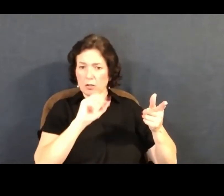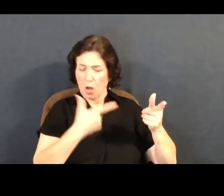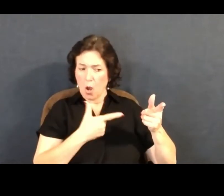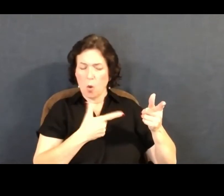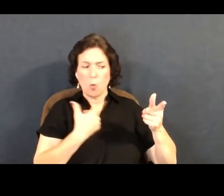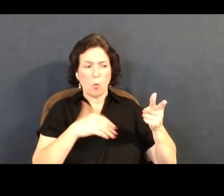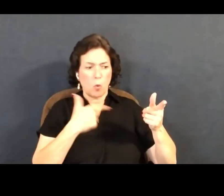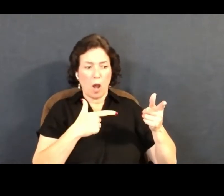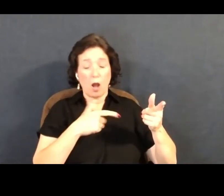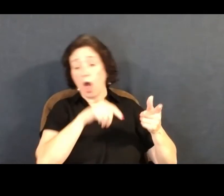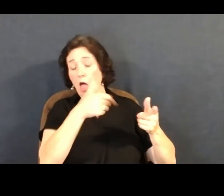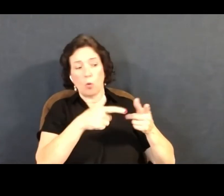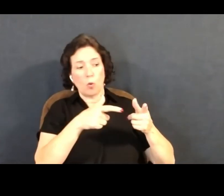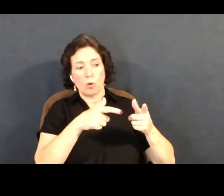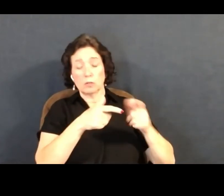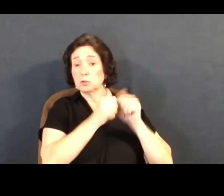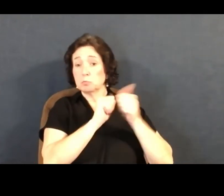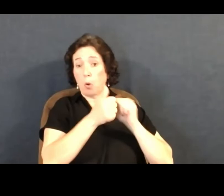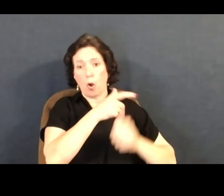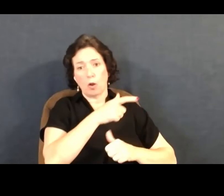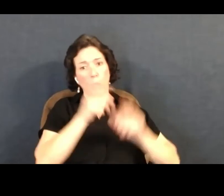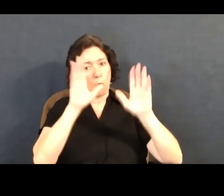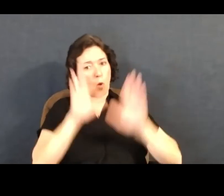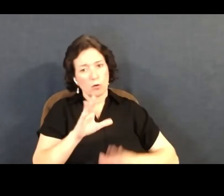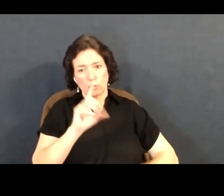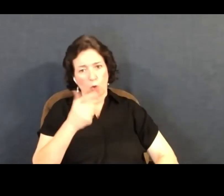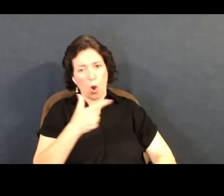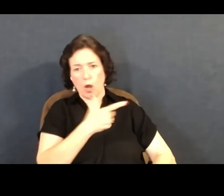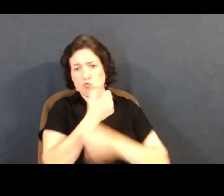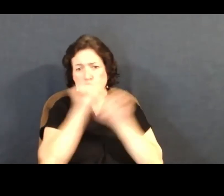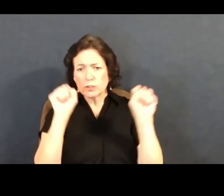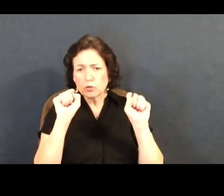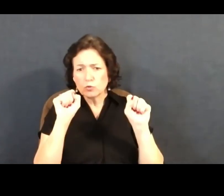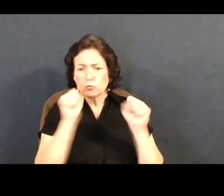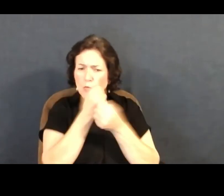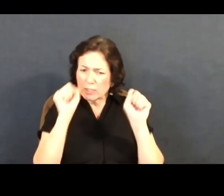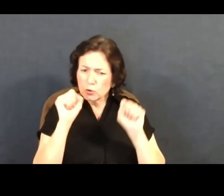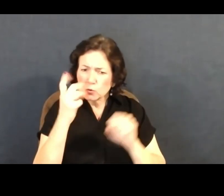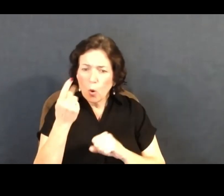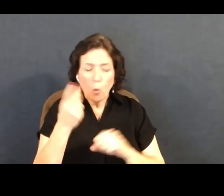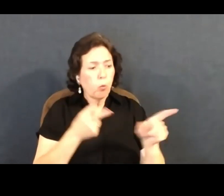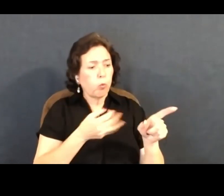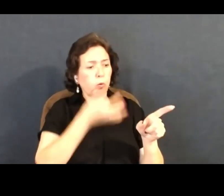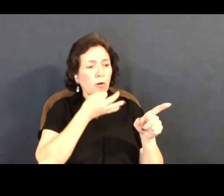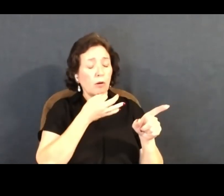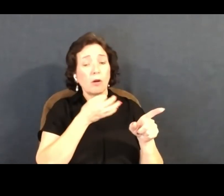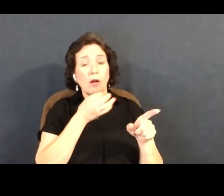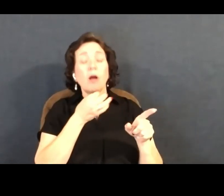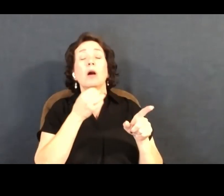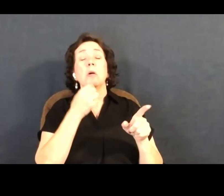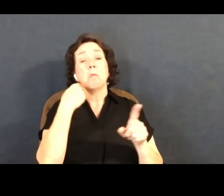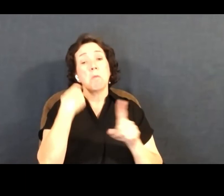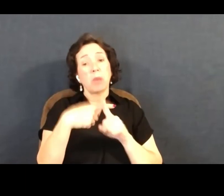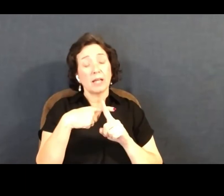great wonder dog Sport really was and a fantastic rescue dog. And we learned from Old Bear that if